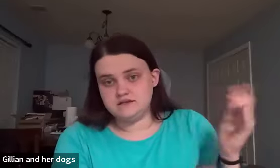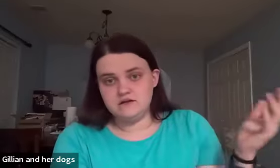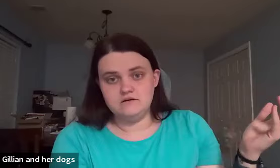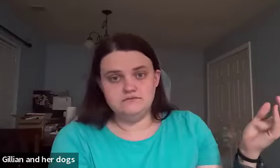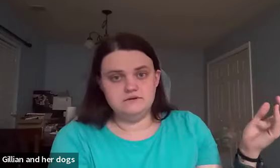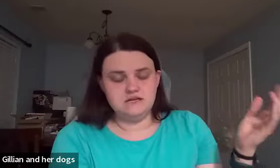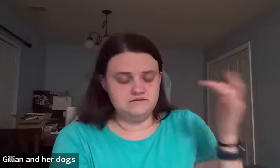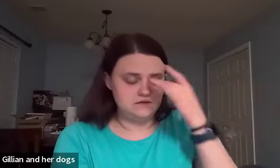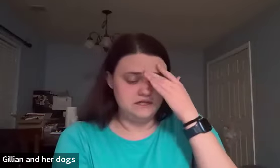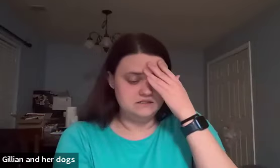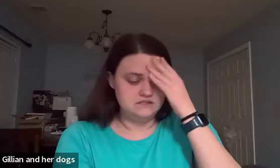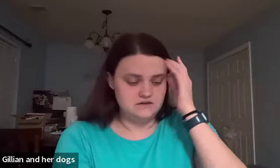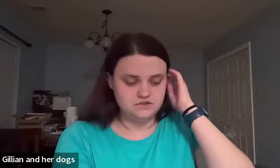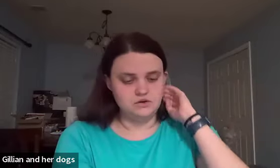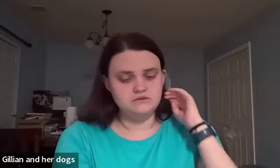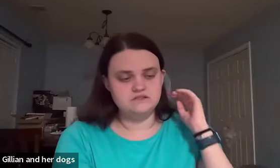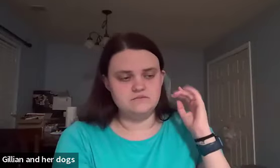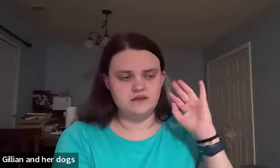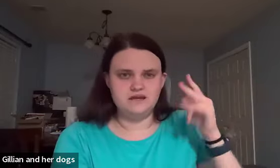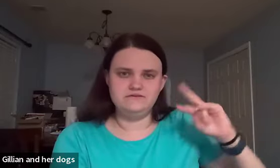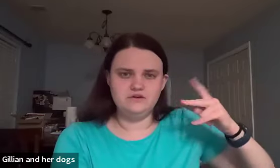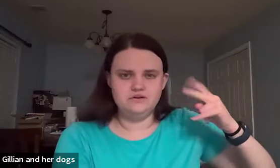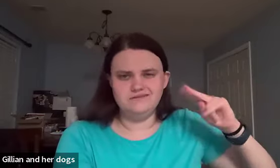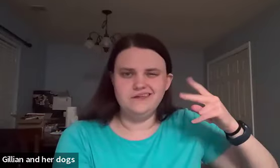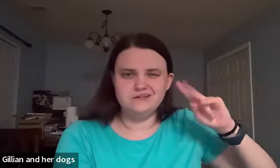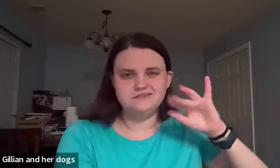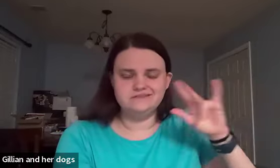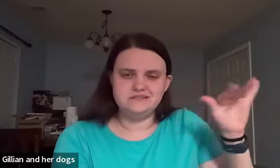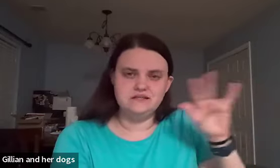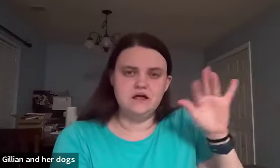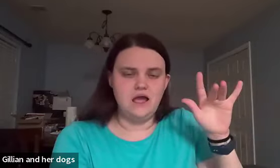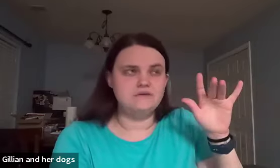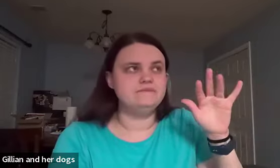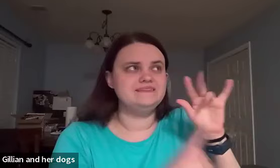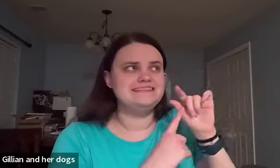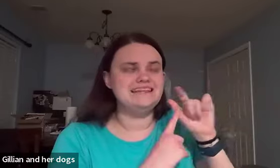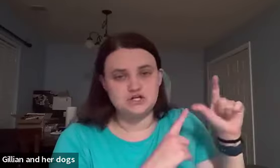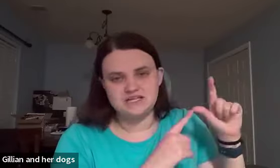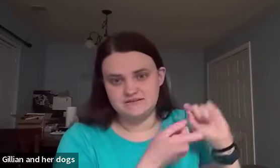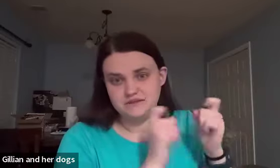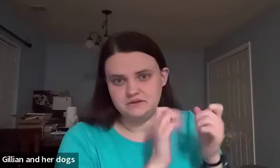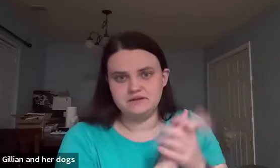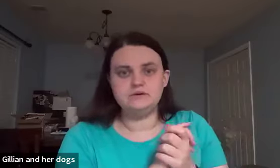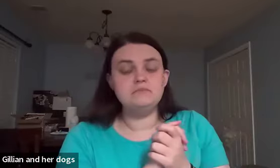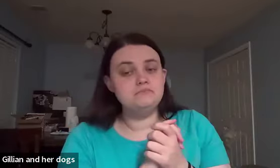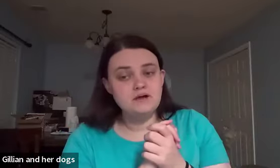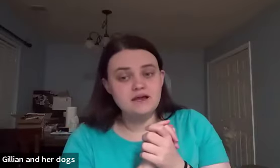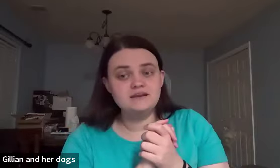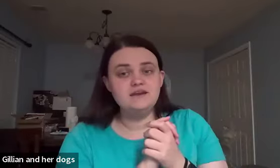siblings of deaf kids and deaf adults. They kind of there's letters kind of flip a little bit. But